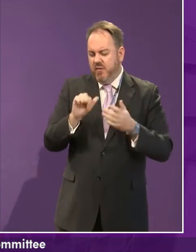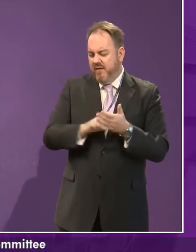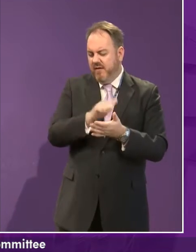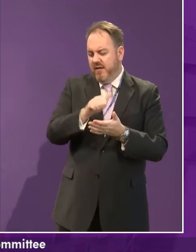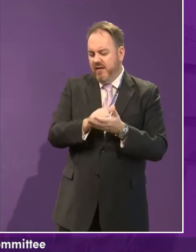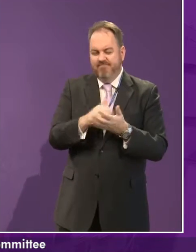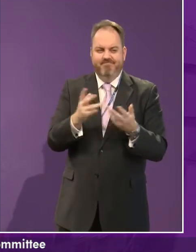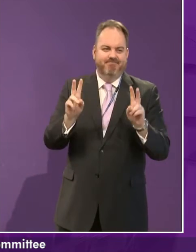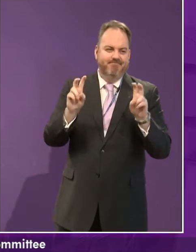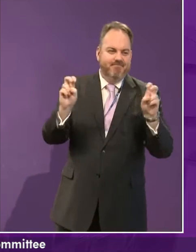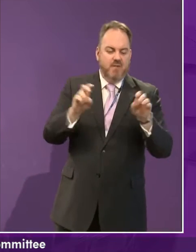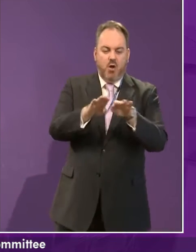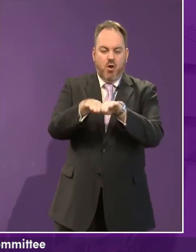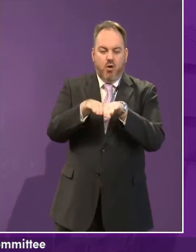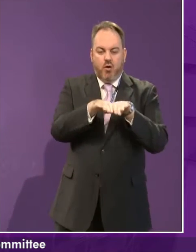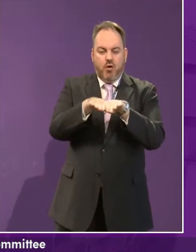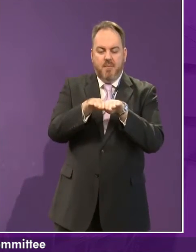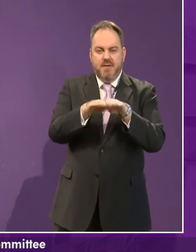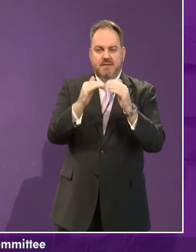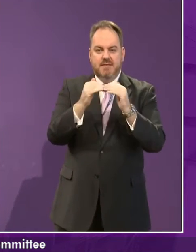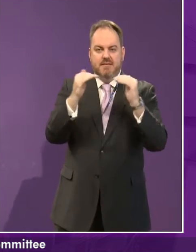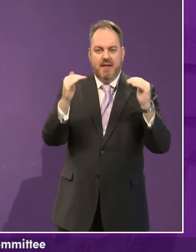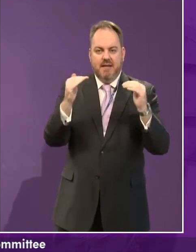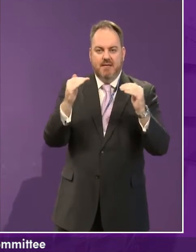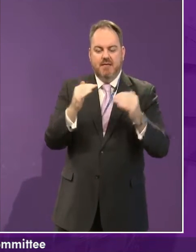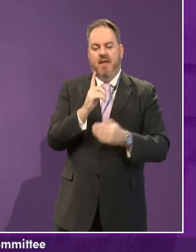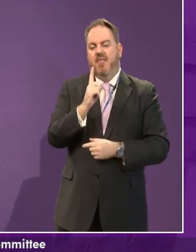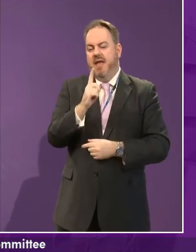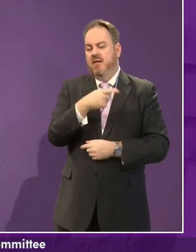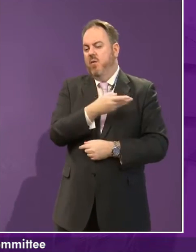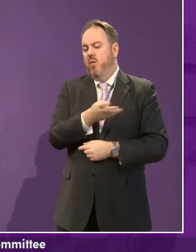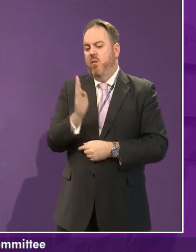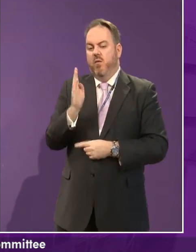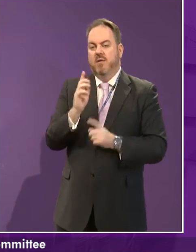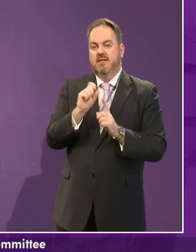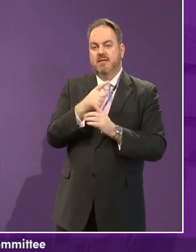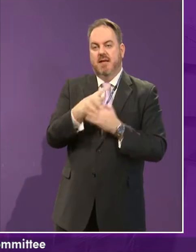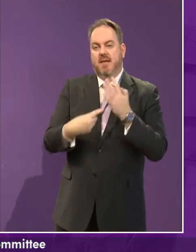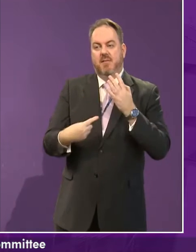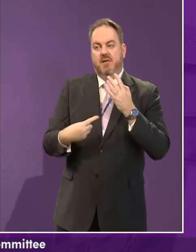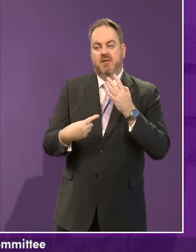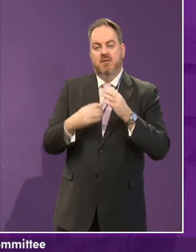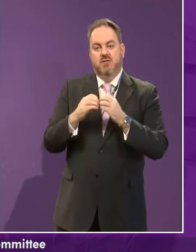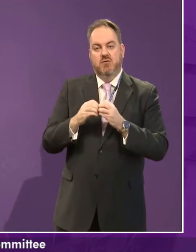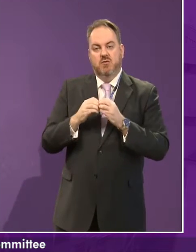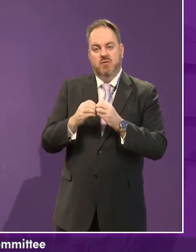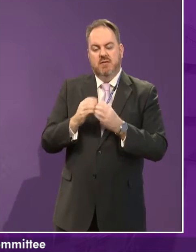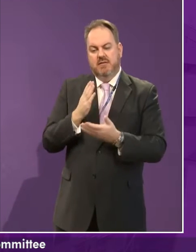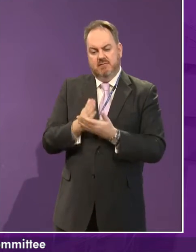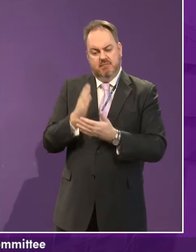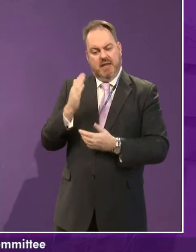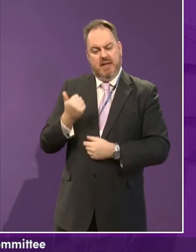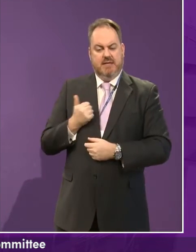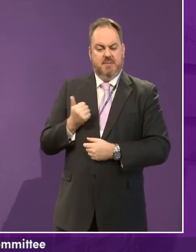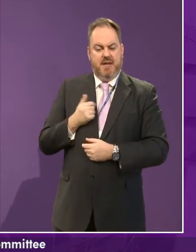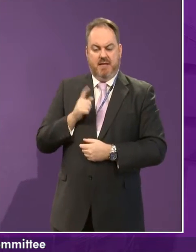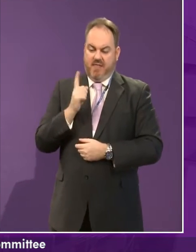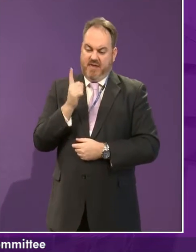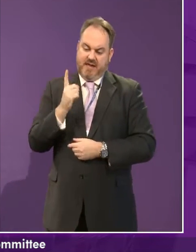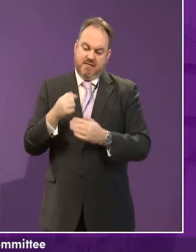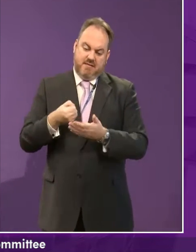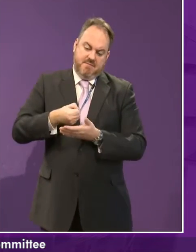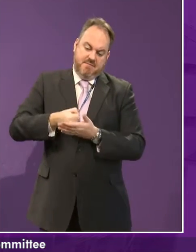let's say, that students with a disability can expect? I'm raising this because of the point that Alec Hamilton